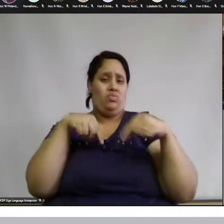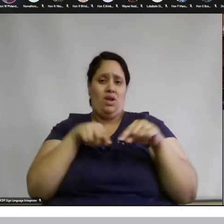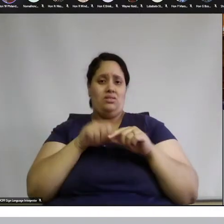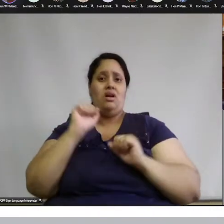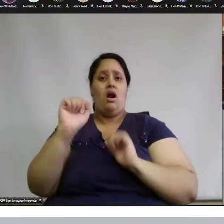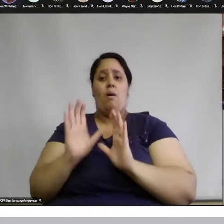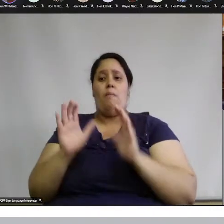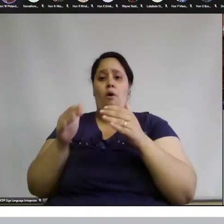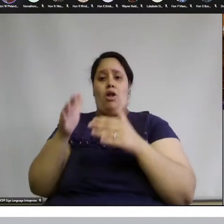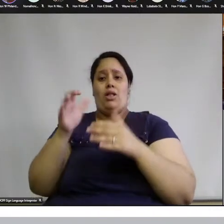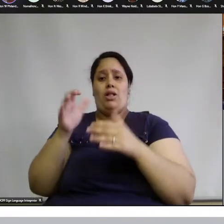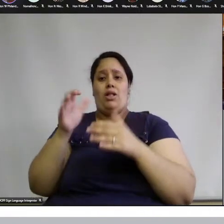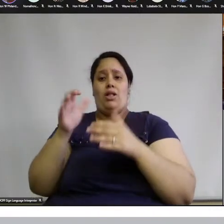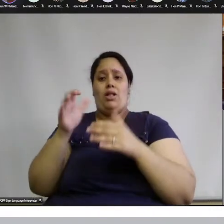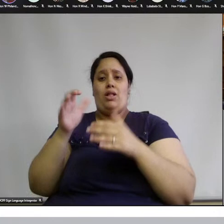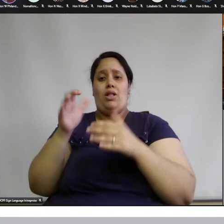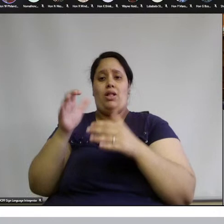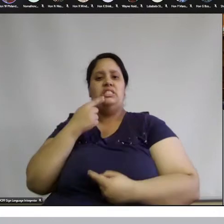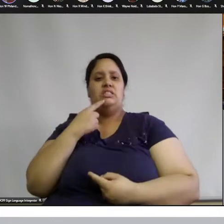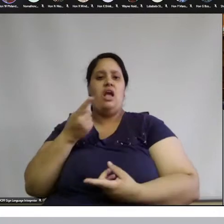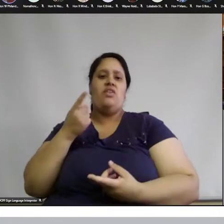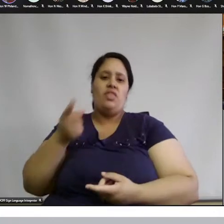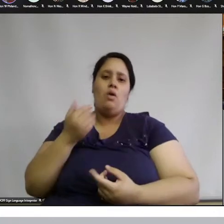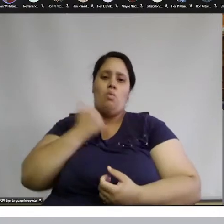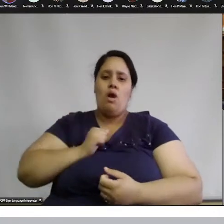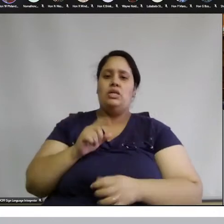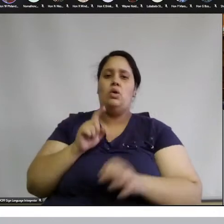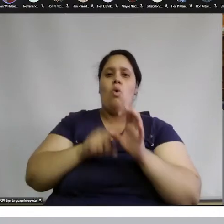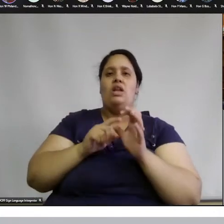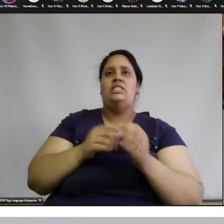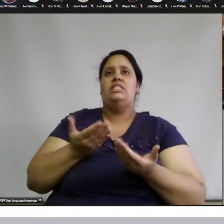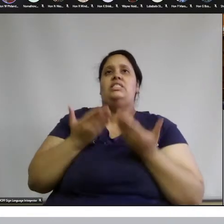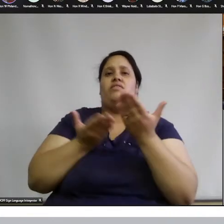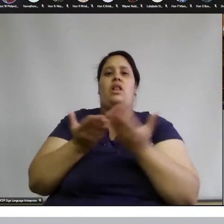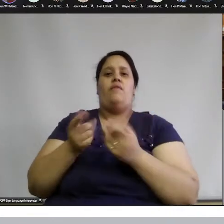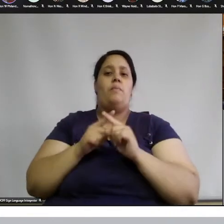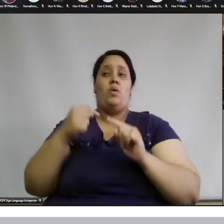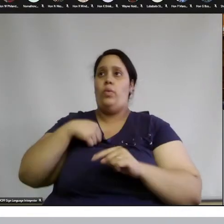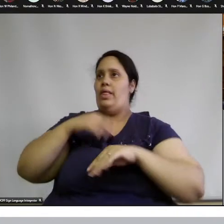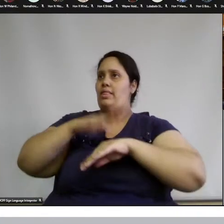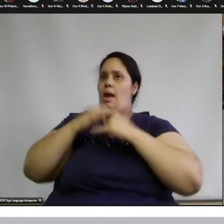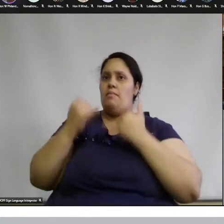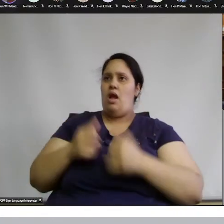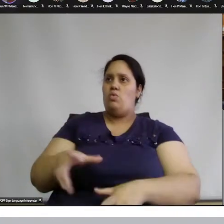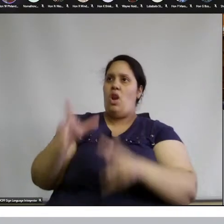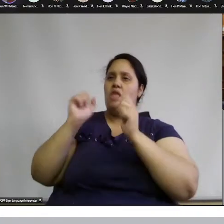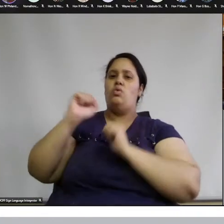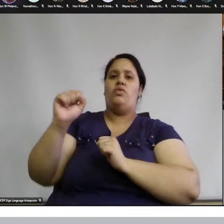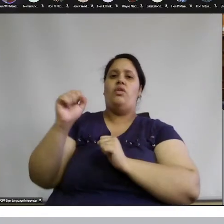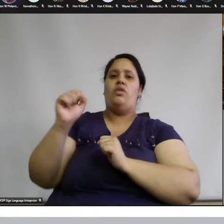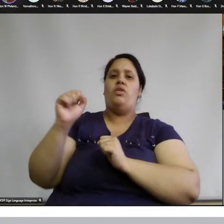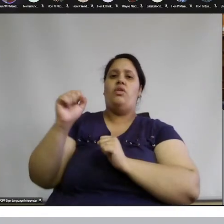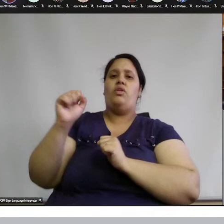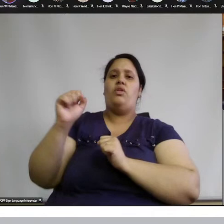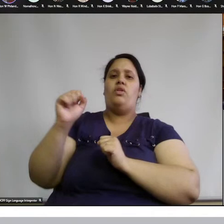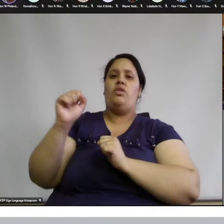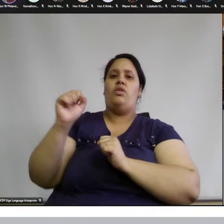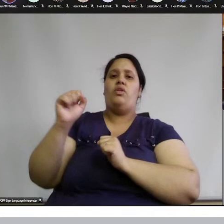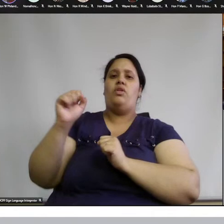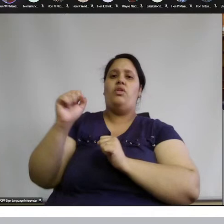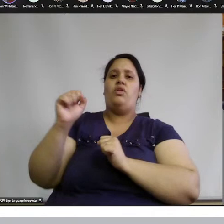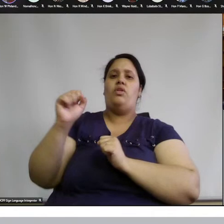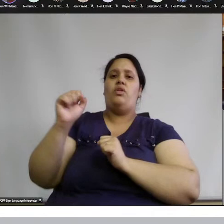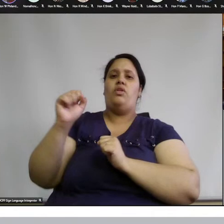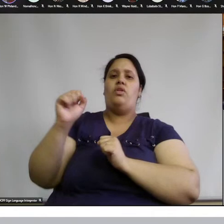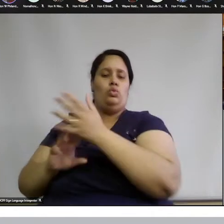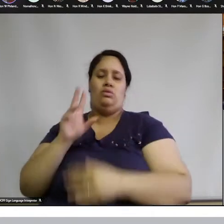allergic to quality service delivery, and we have no time for hypocrisy. Deputy Speaker, the new budget for